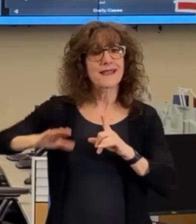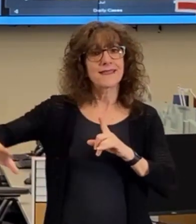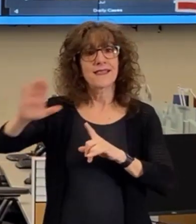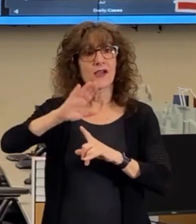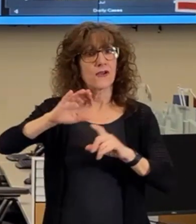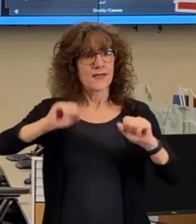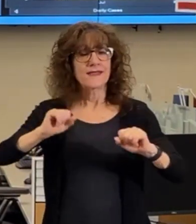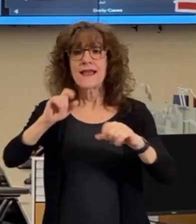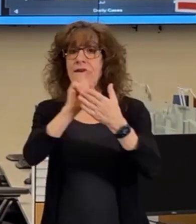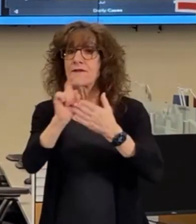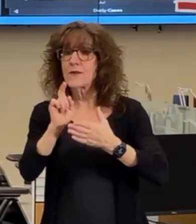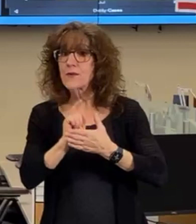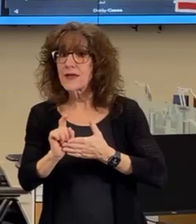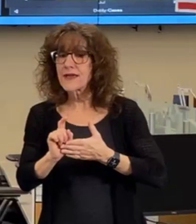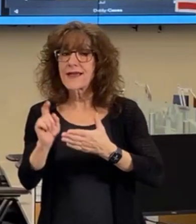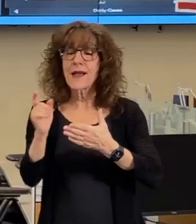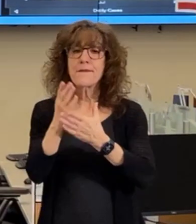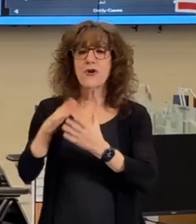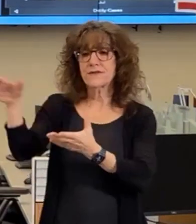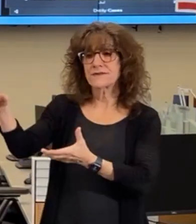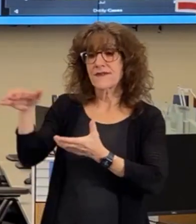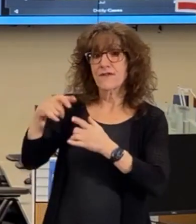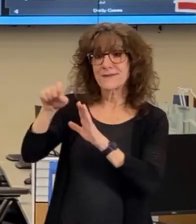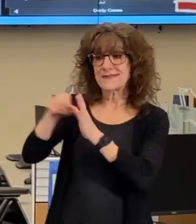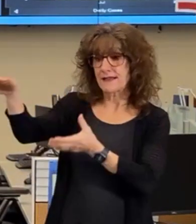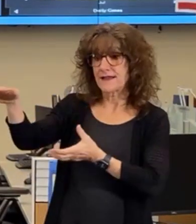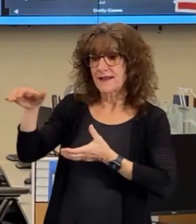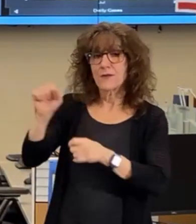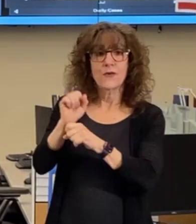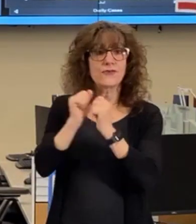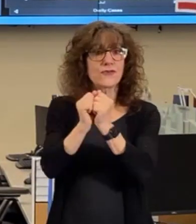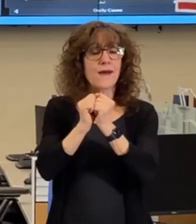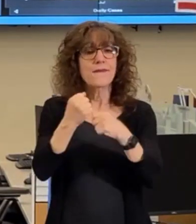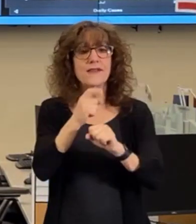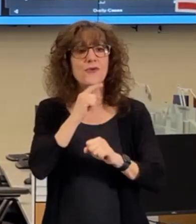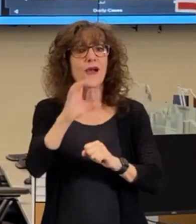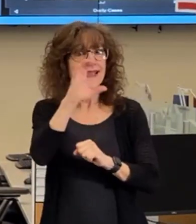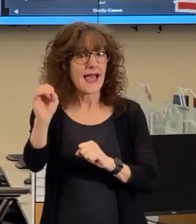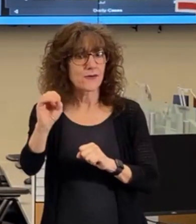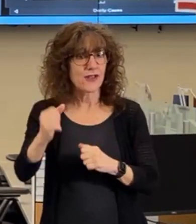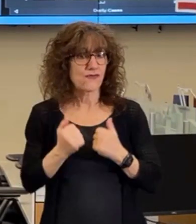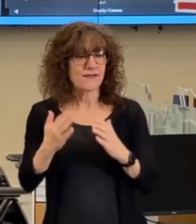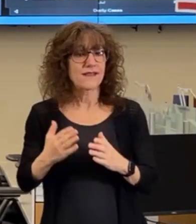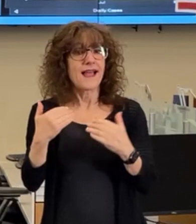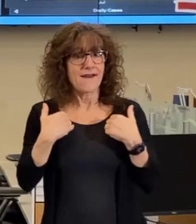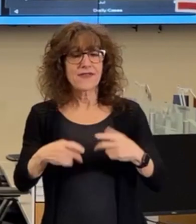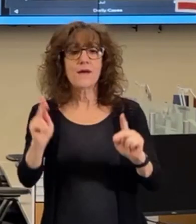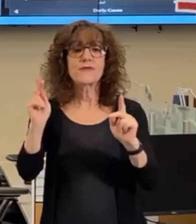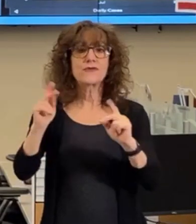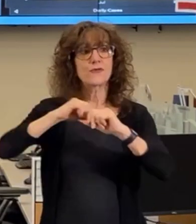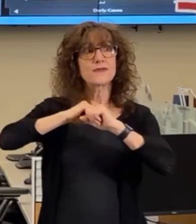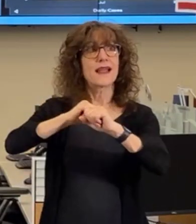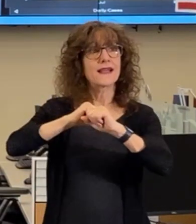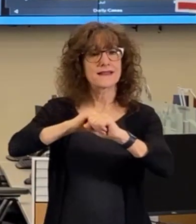each week. When partners get doses from the state, we work with them to make sure county residents get an opportunity to be